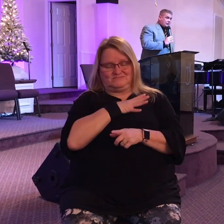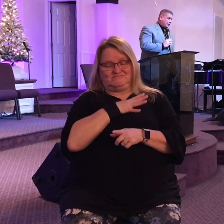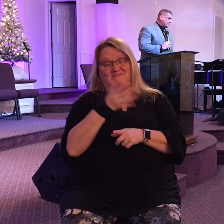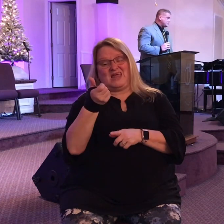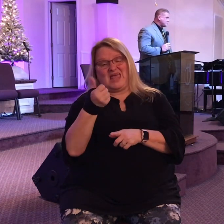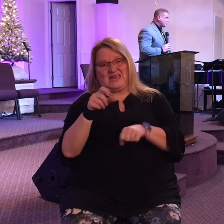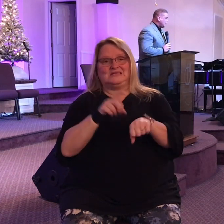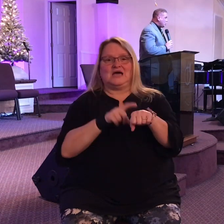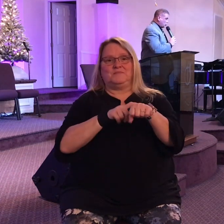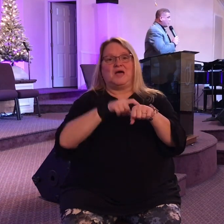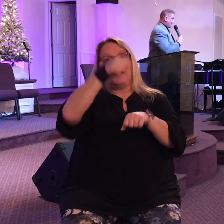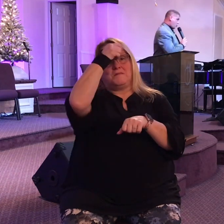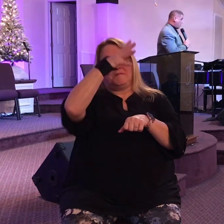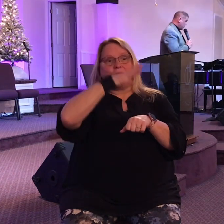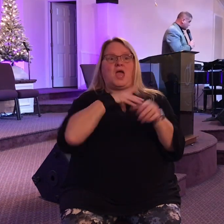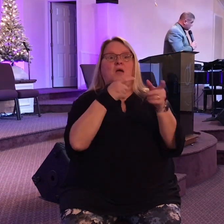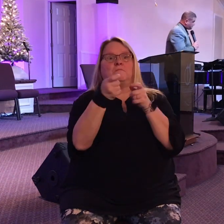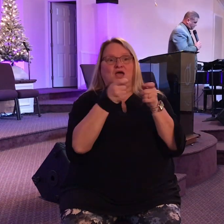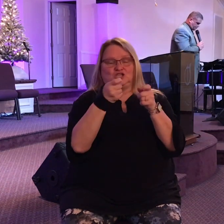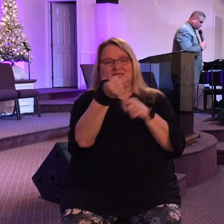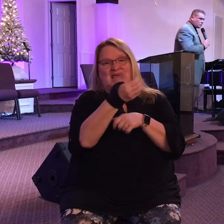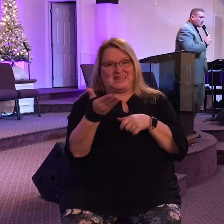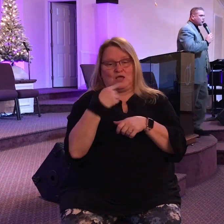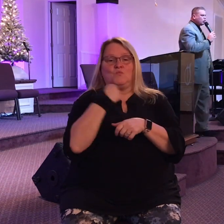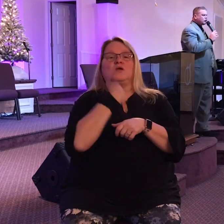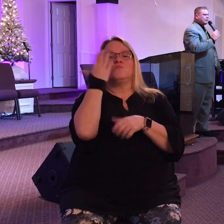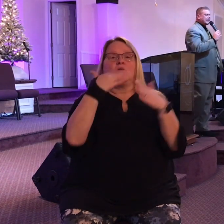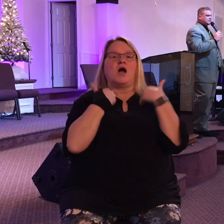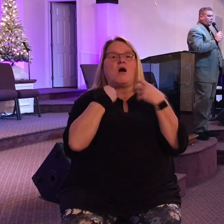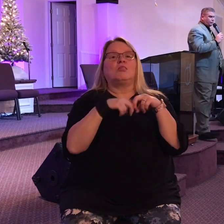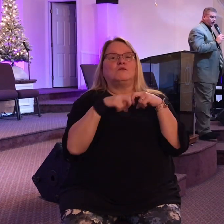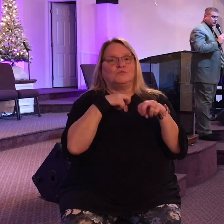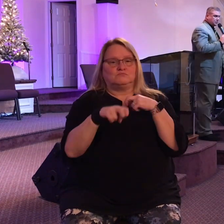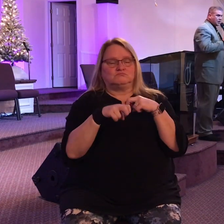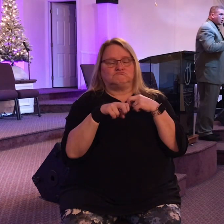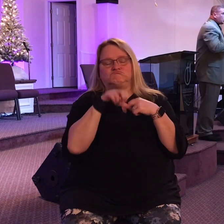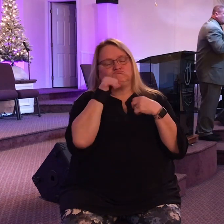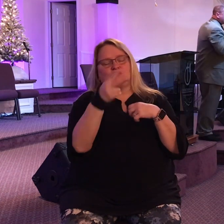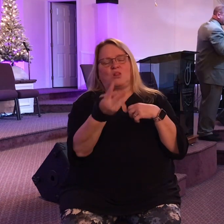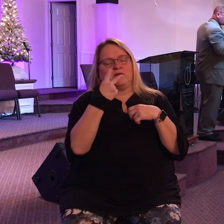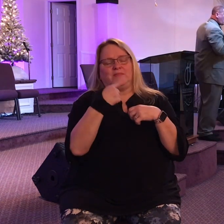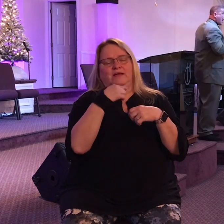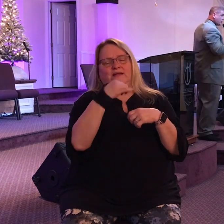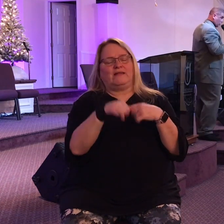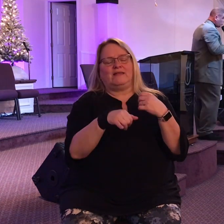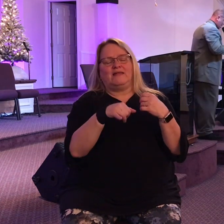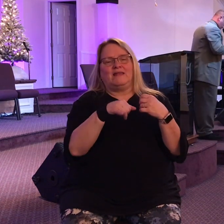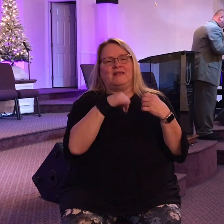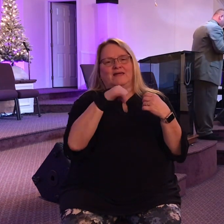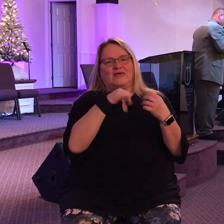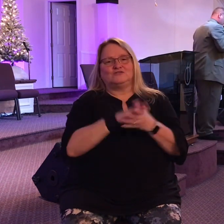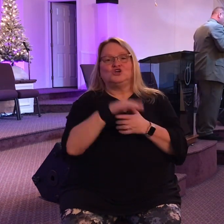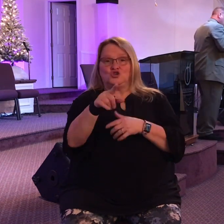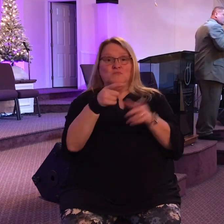manage anything, you have problems. Don't look at me in that tone of voice. You manage your house and you